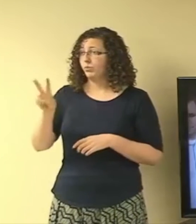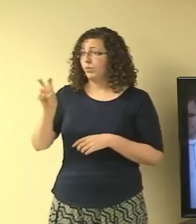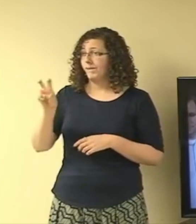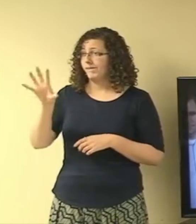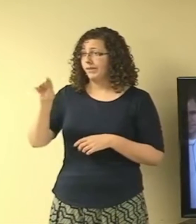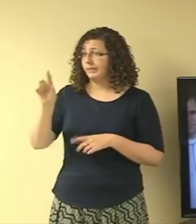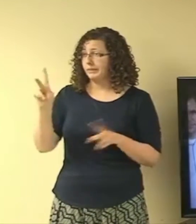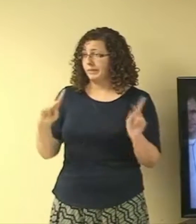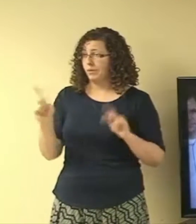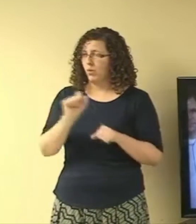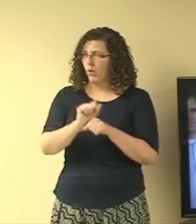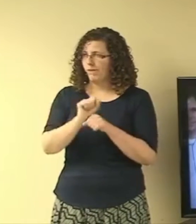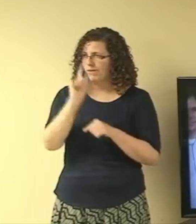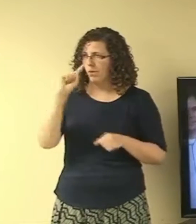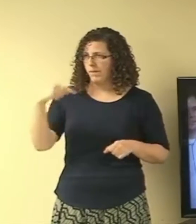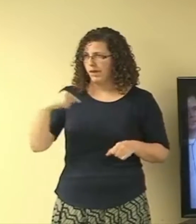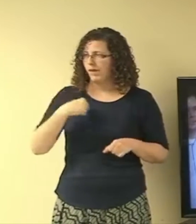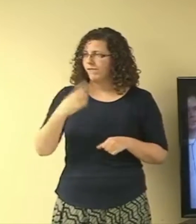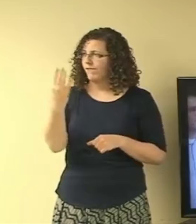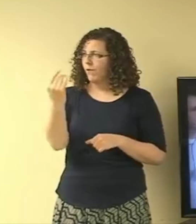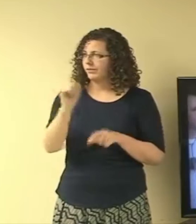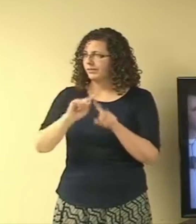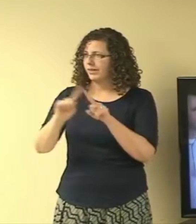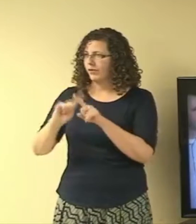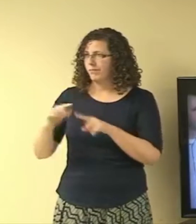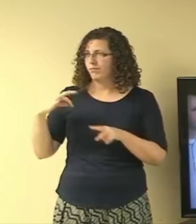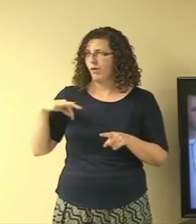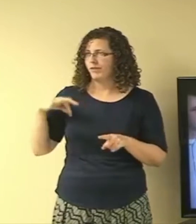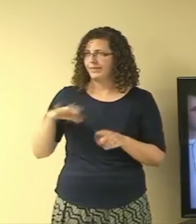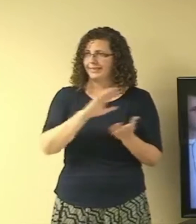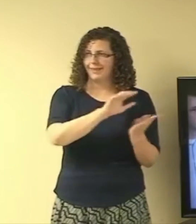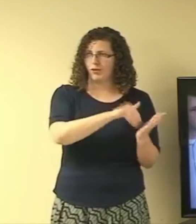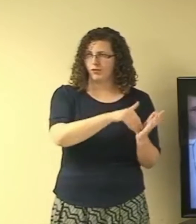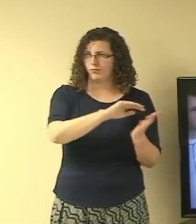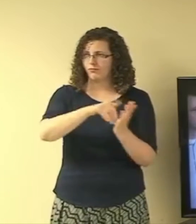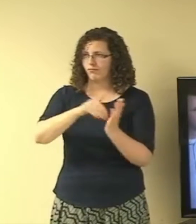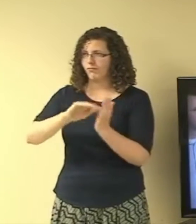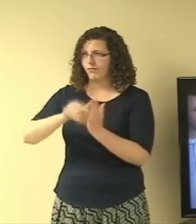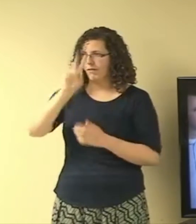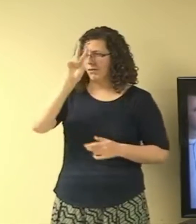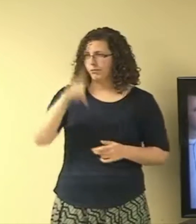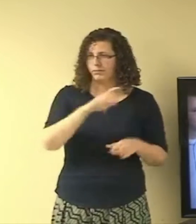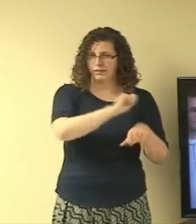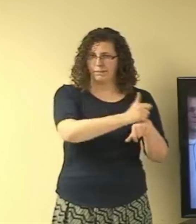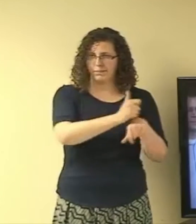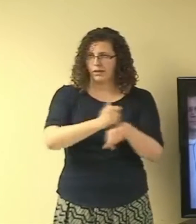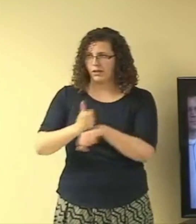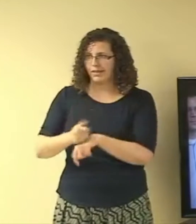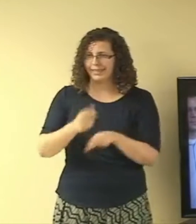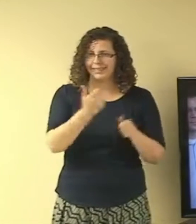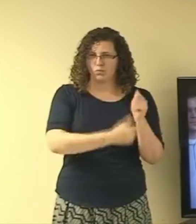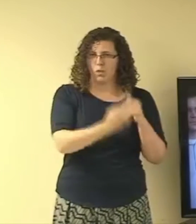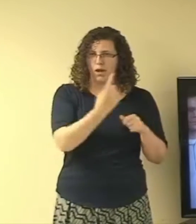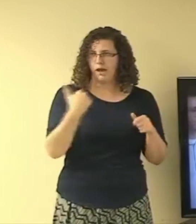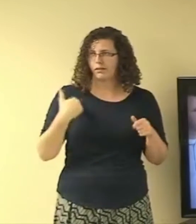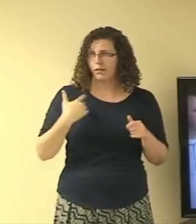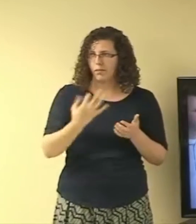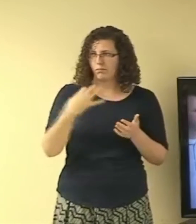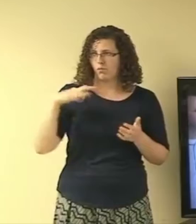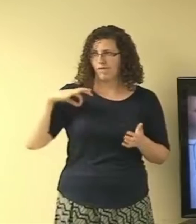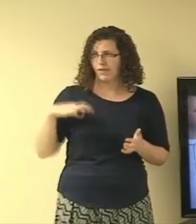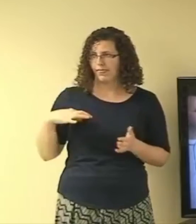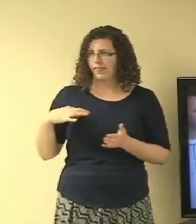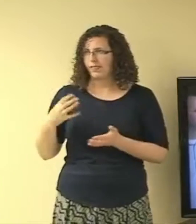at my company. I have 14 different profit centers, vice presidents running those profit centers. Each one of those have profit and loss responsibility. You know what they do with